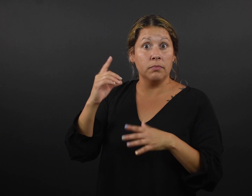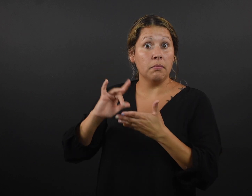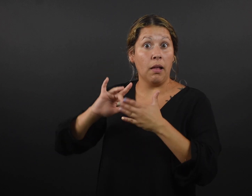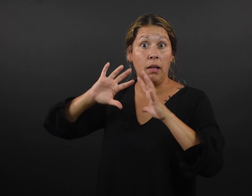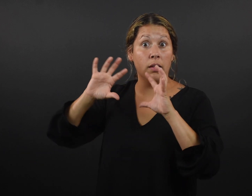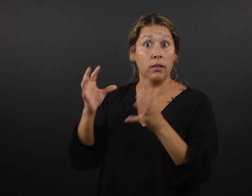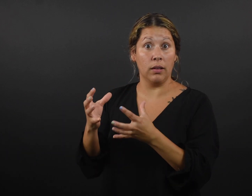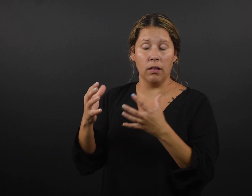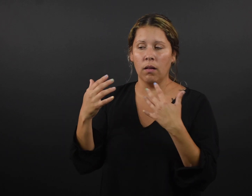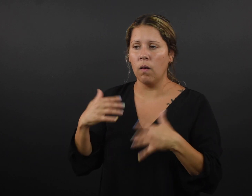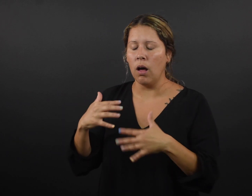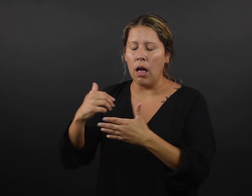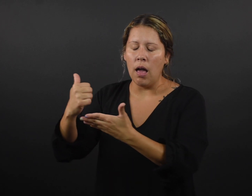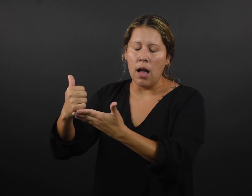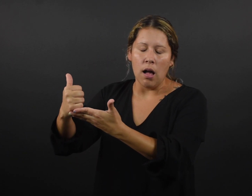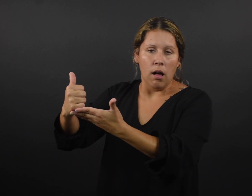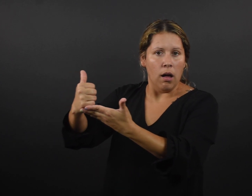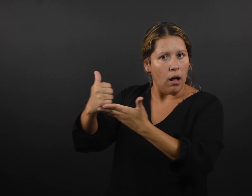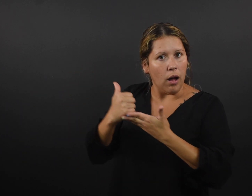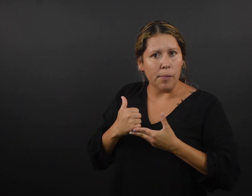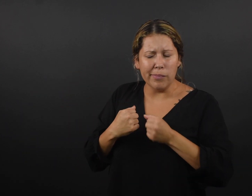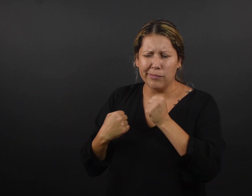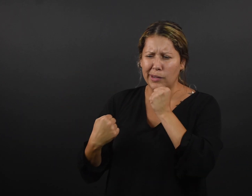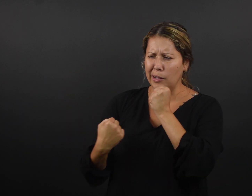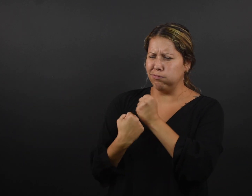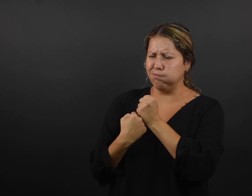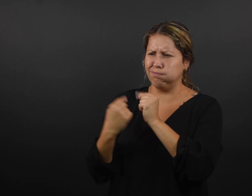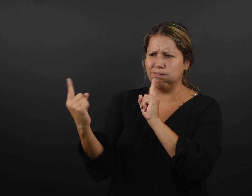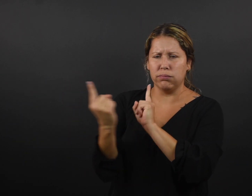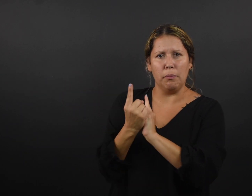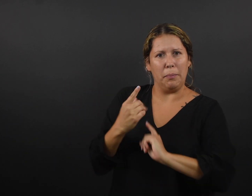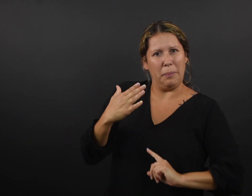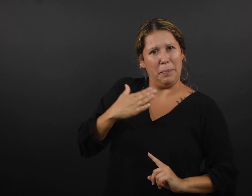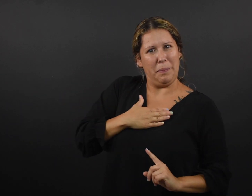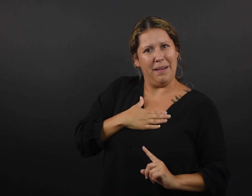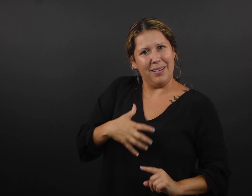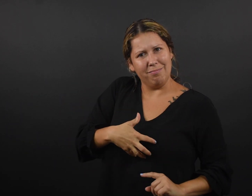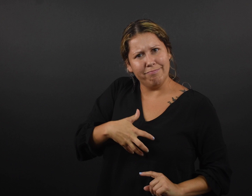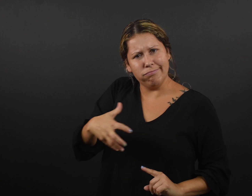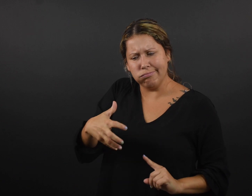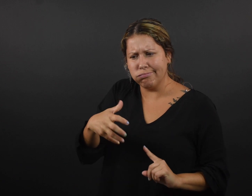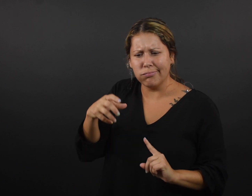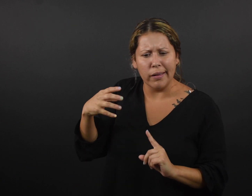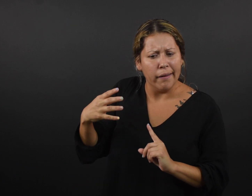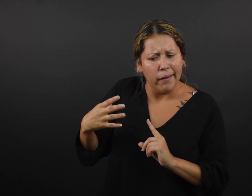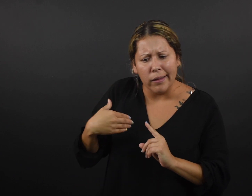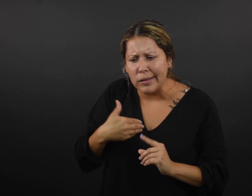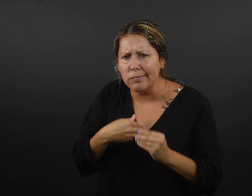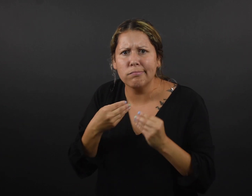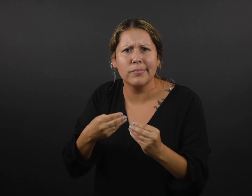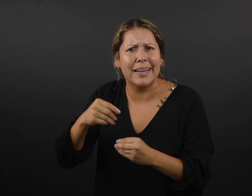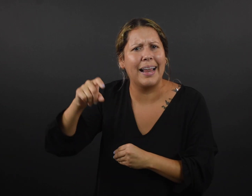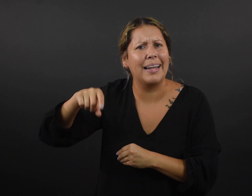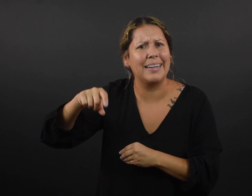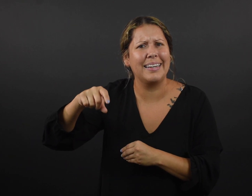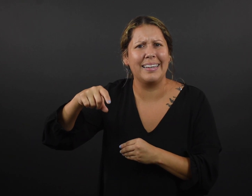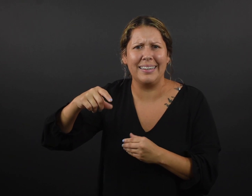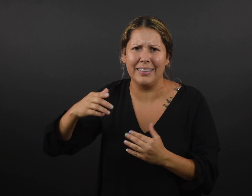Nishimissing Gimashkikinan has been able to help support and meet my pregnancy and lactation